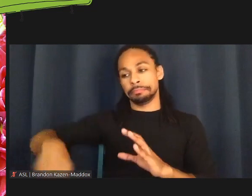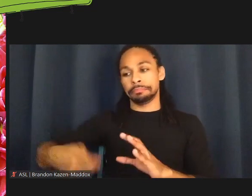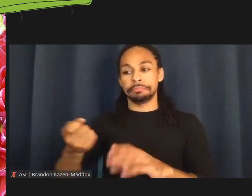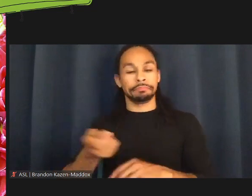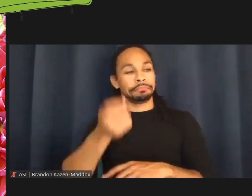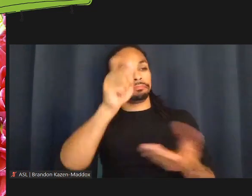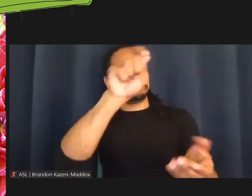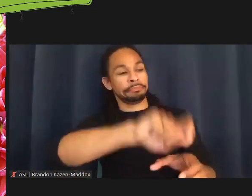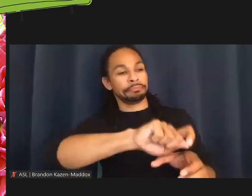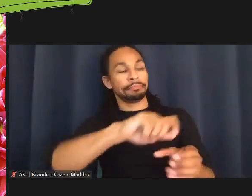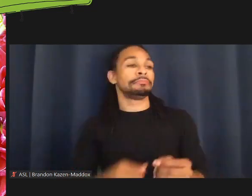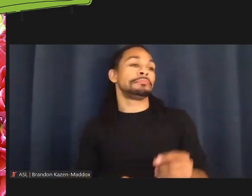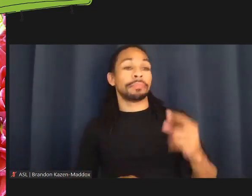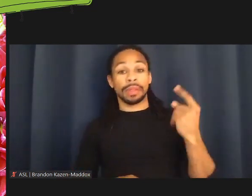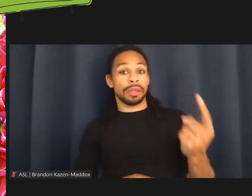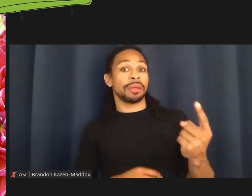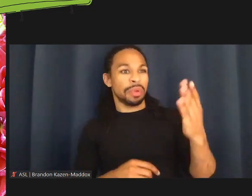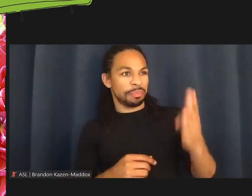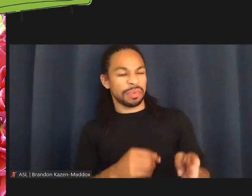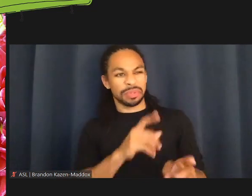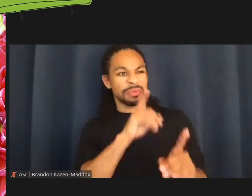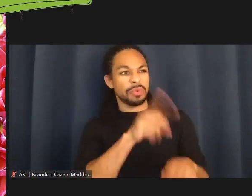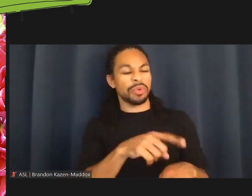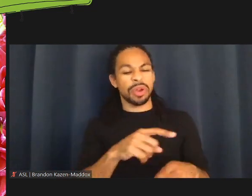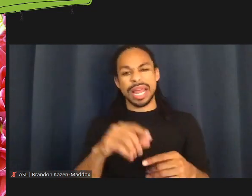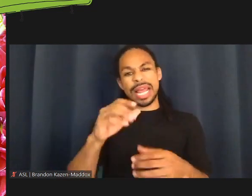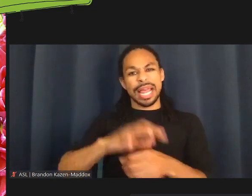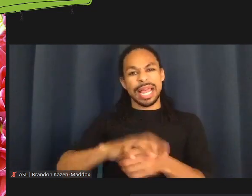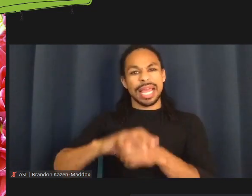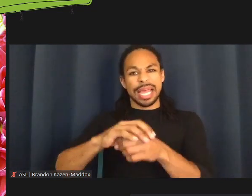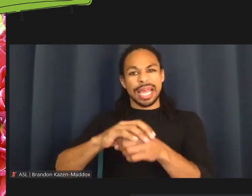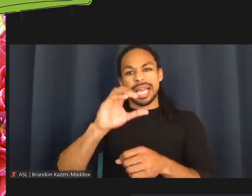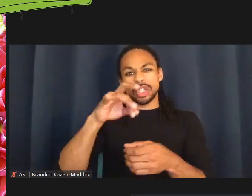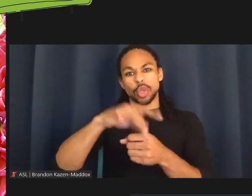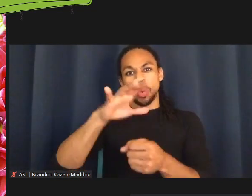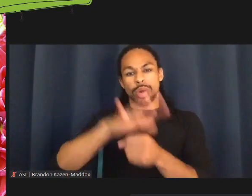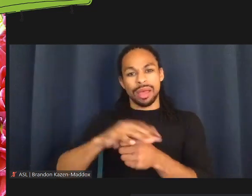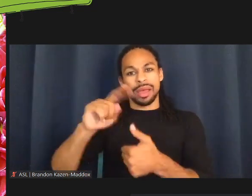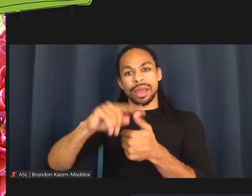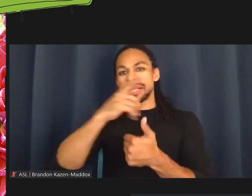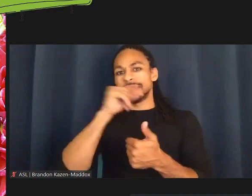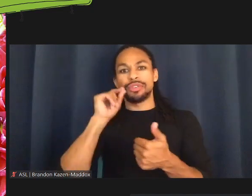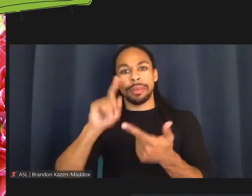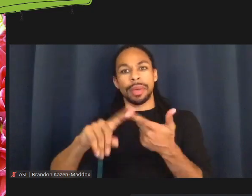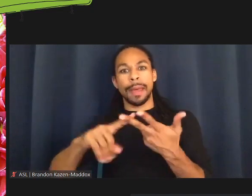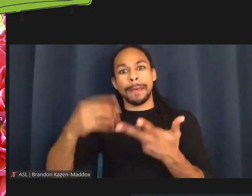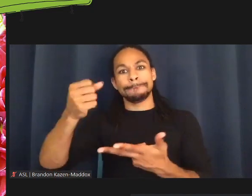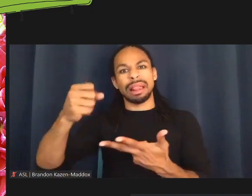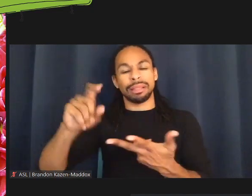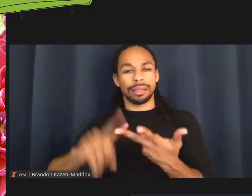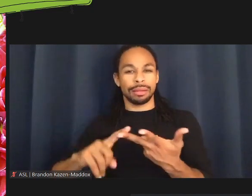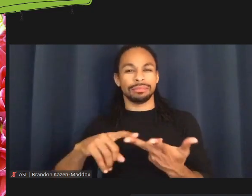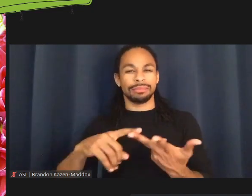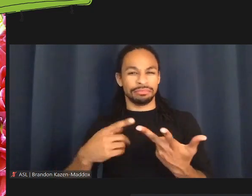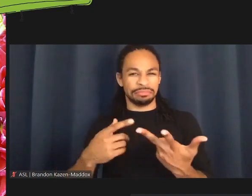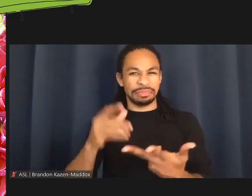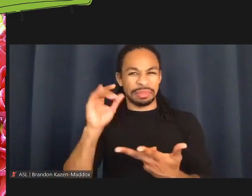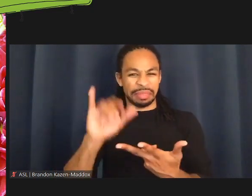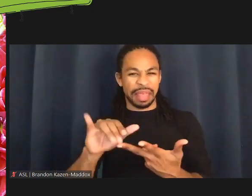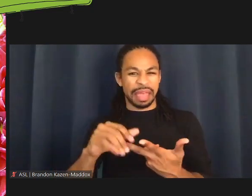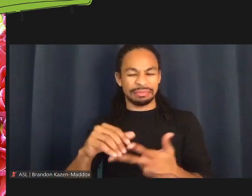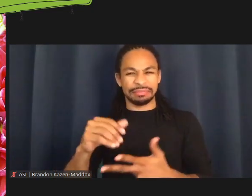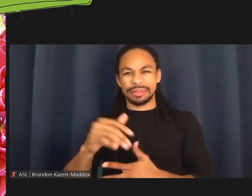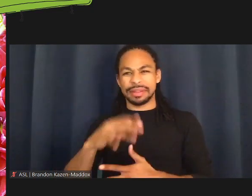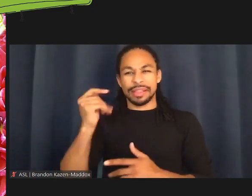one. Seltzer, syrup, milk. Manager told me it is a Great Depression vestige. Who'd choose this